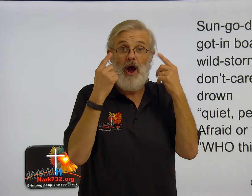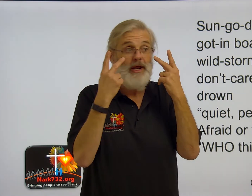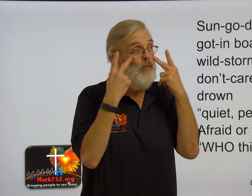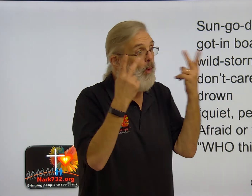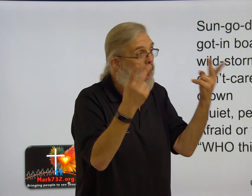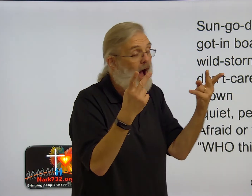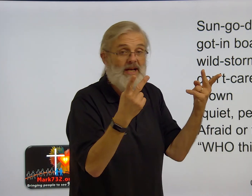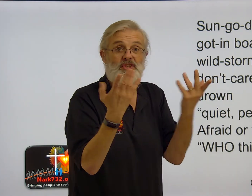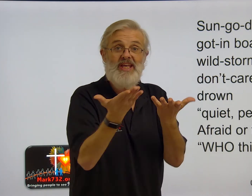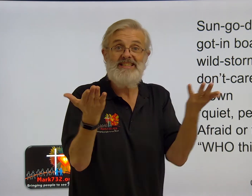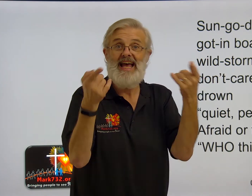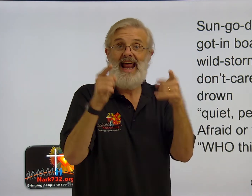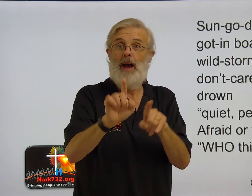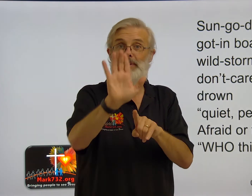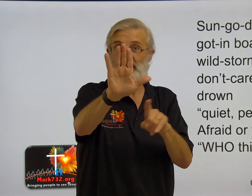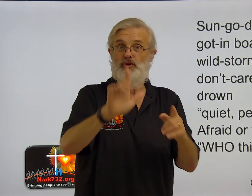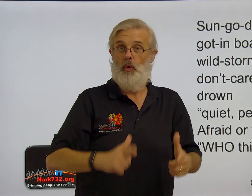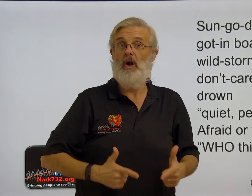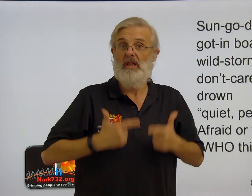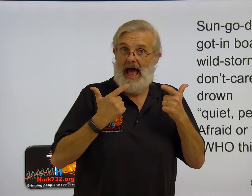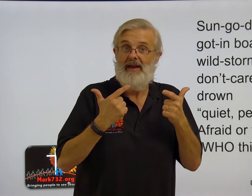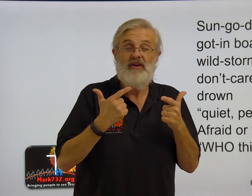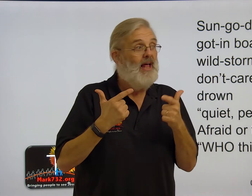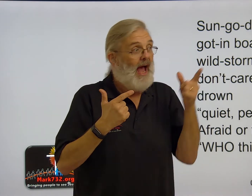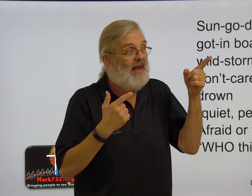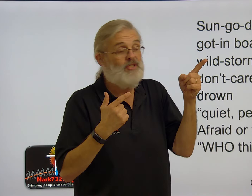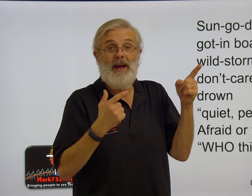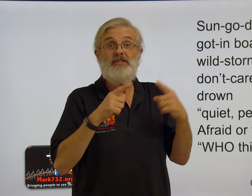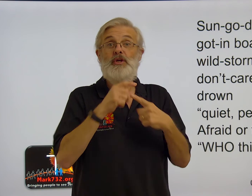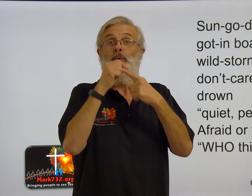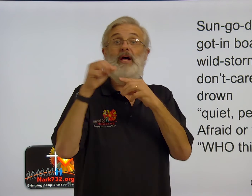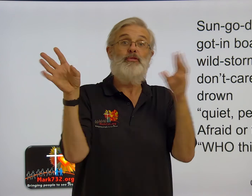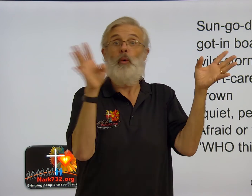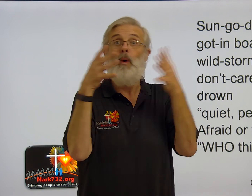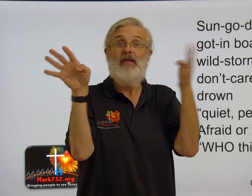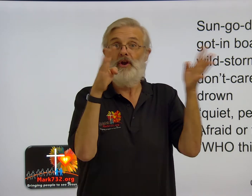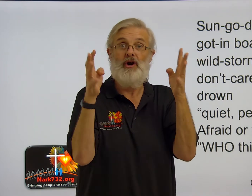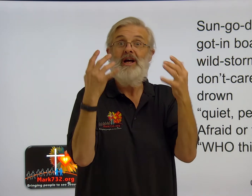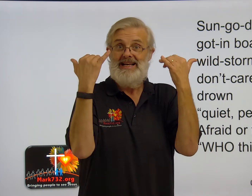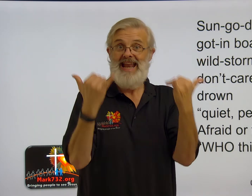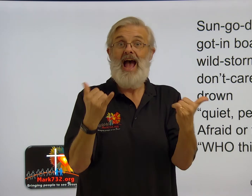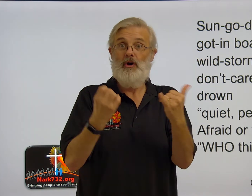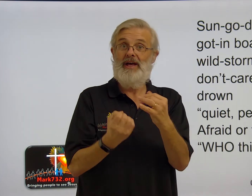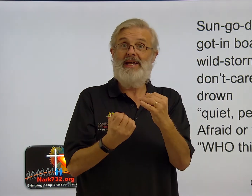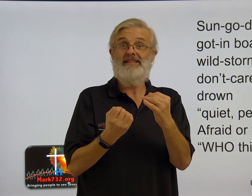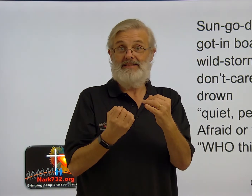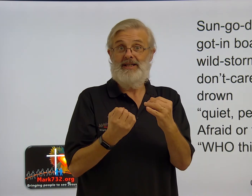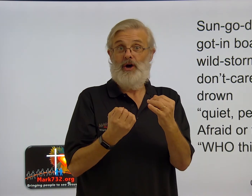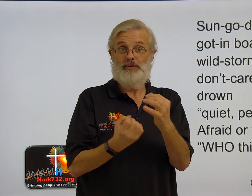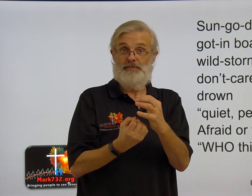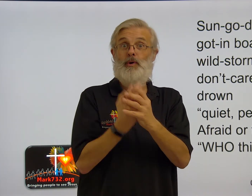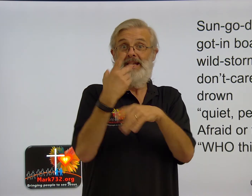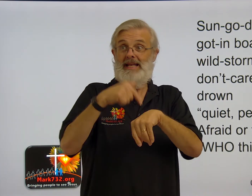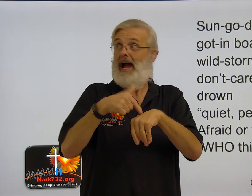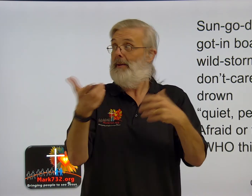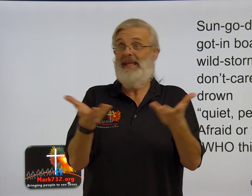and watch things that happen in your life. And especially with the weather, now that it's, springtime